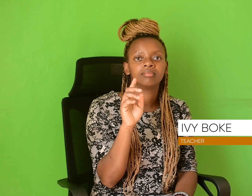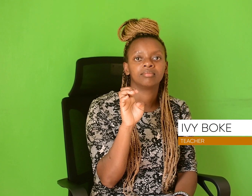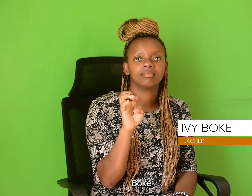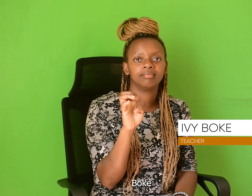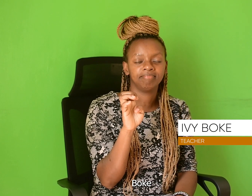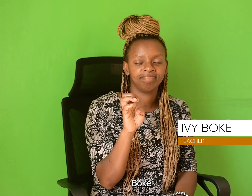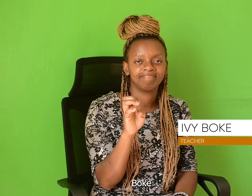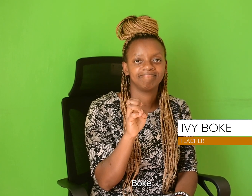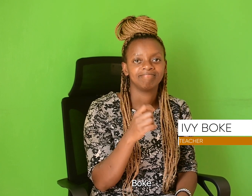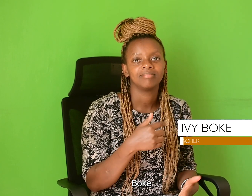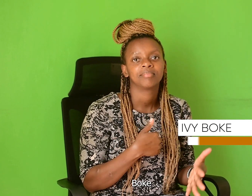Boke,